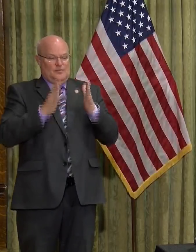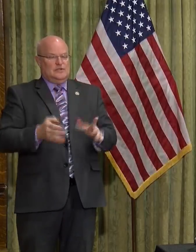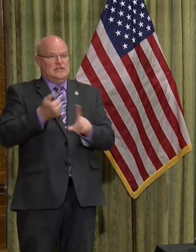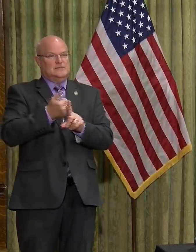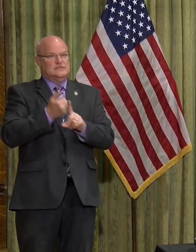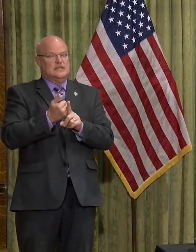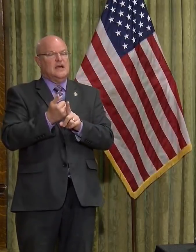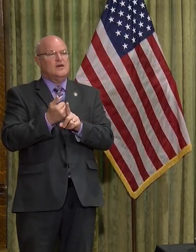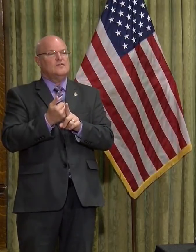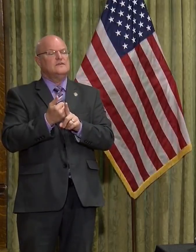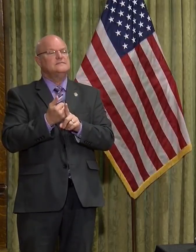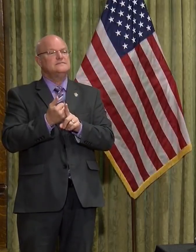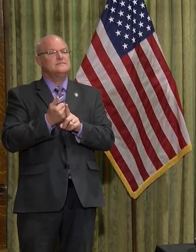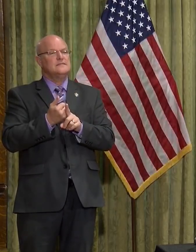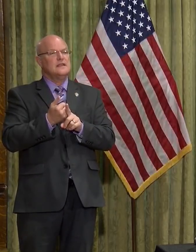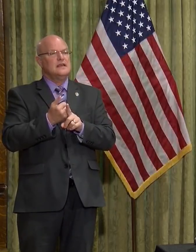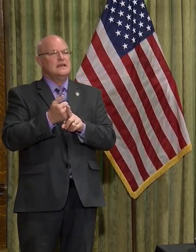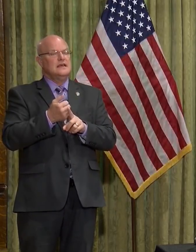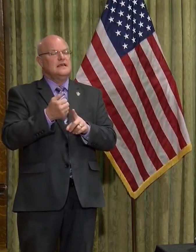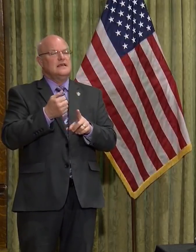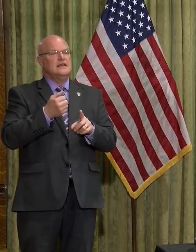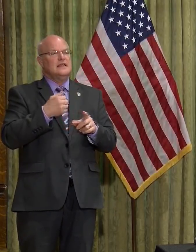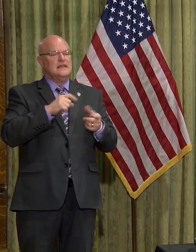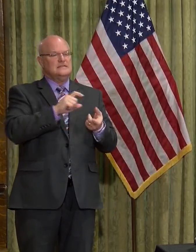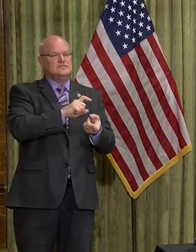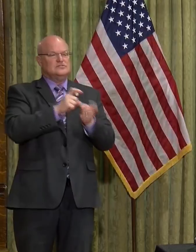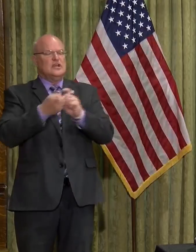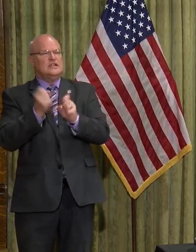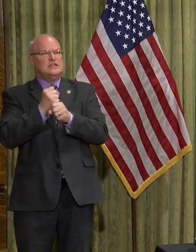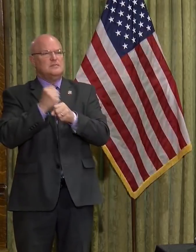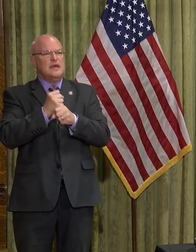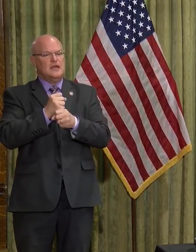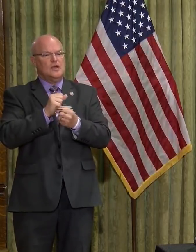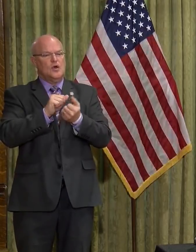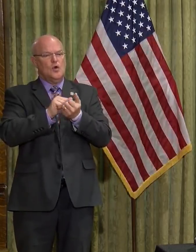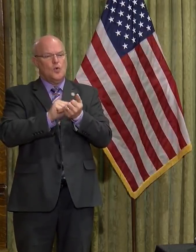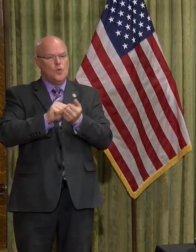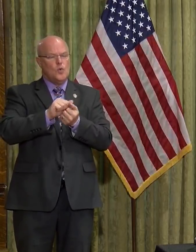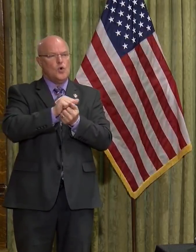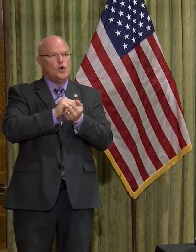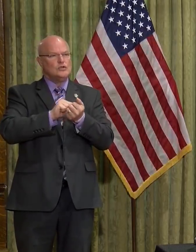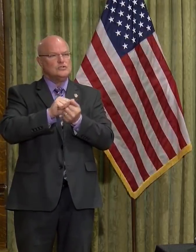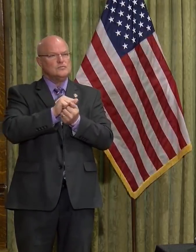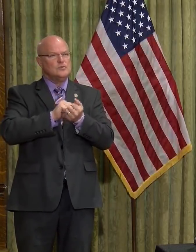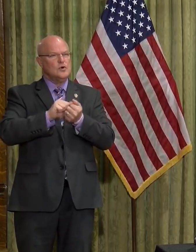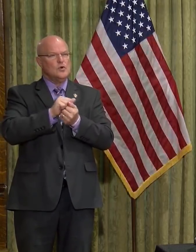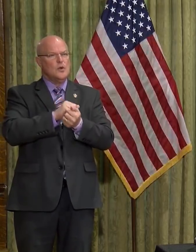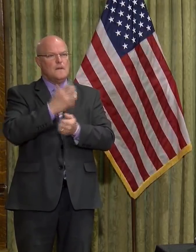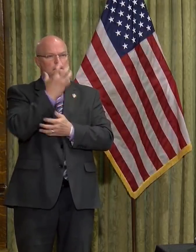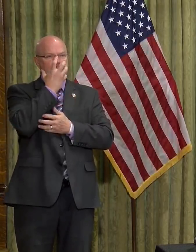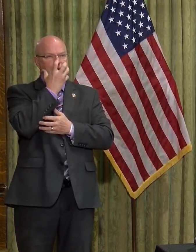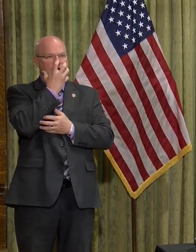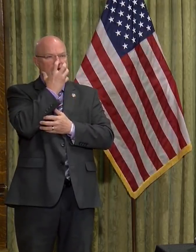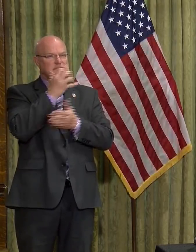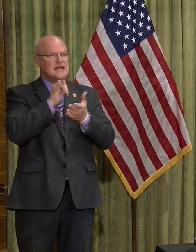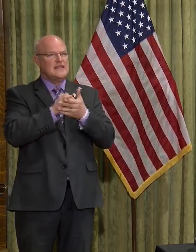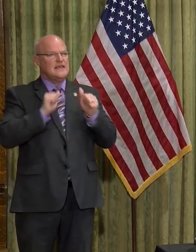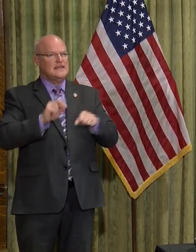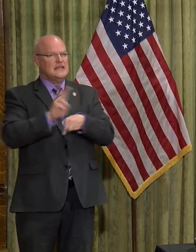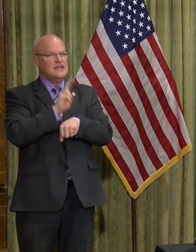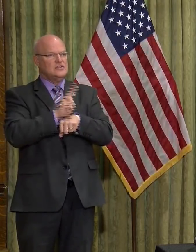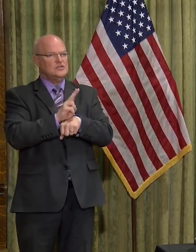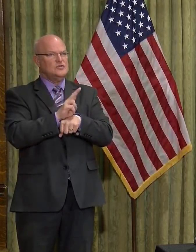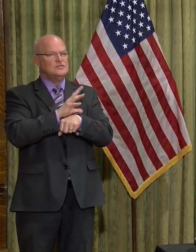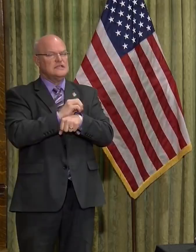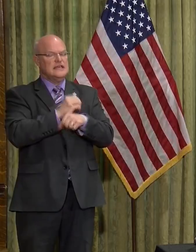been converted, the correction industries, to making washable, rewashable masks that they can use